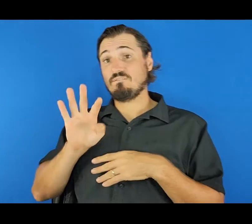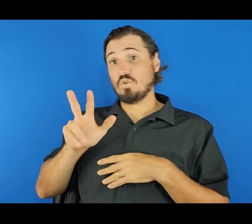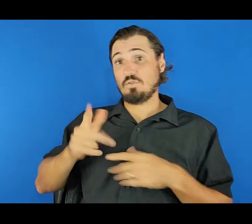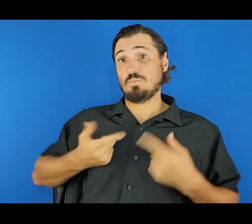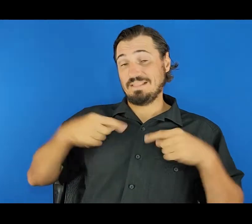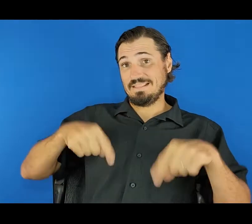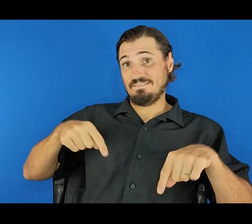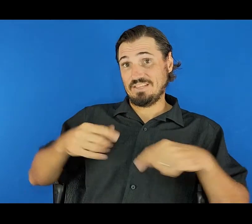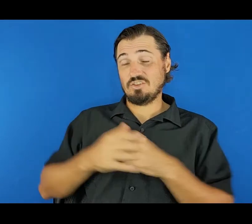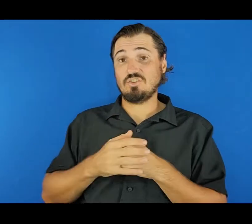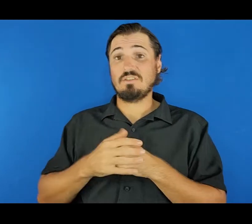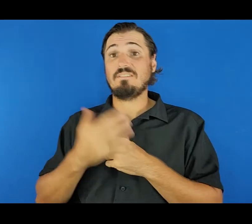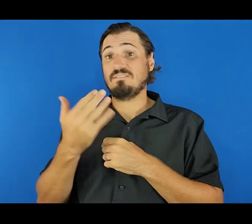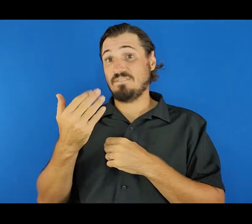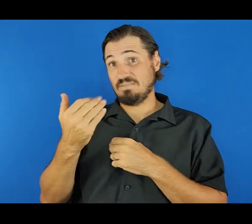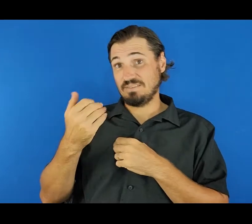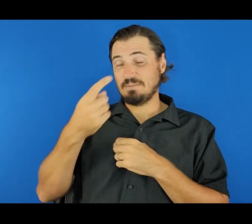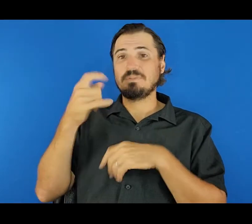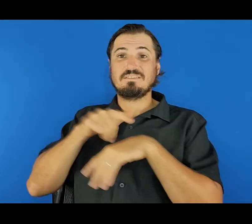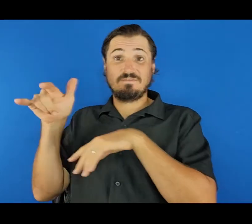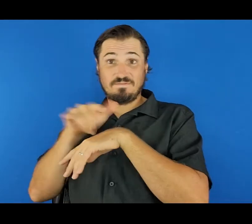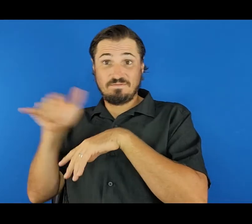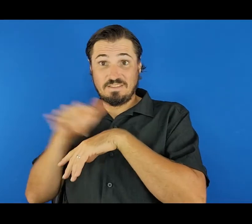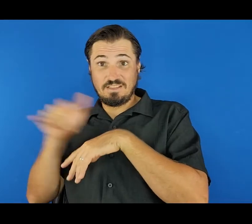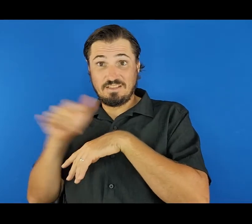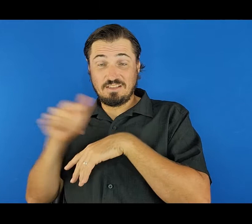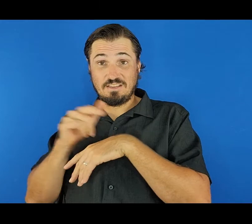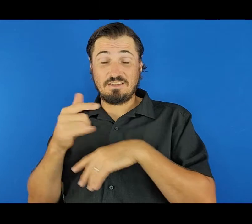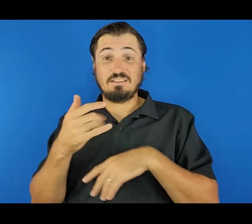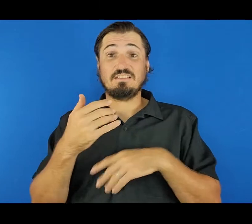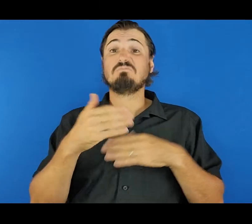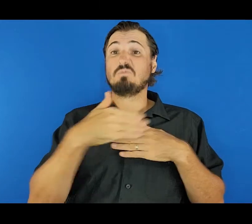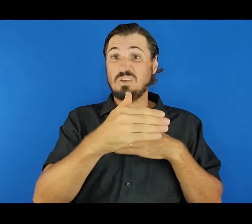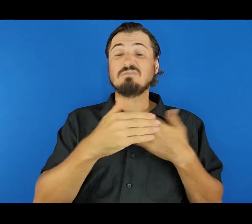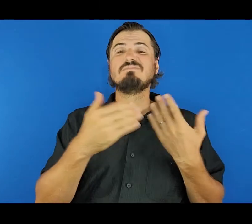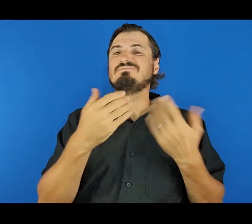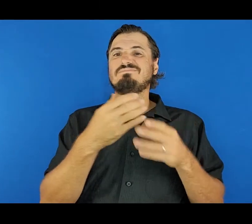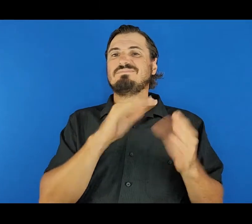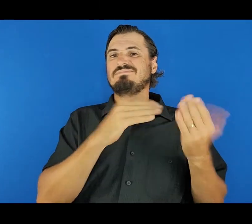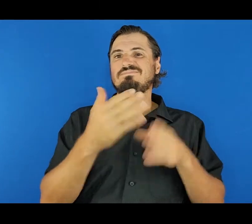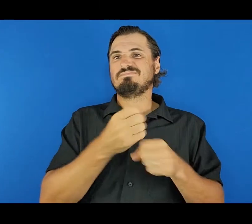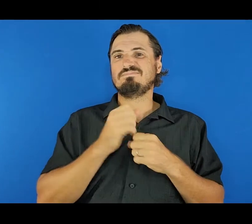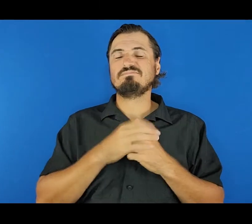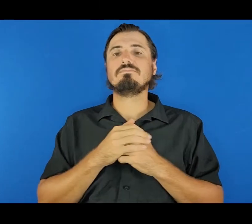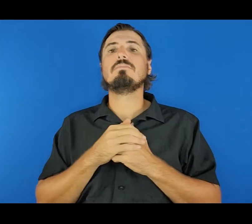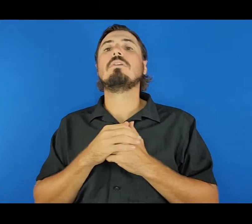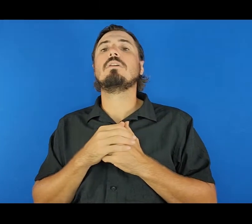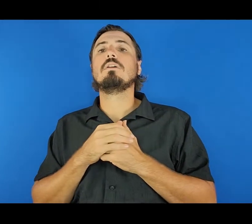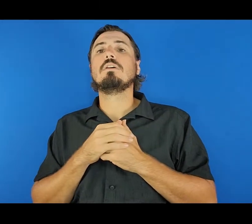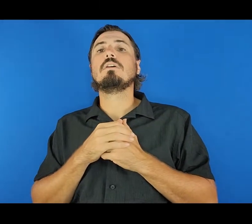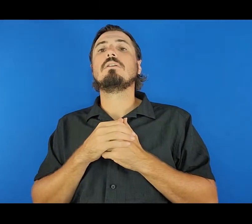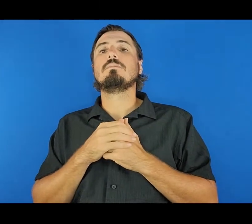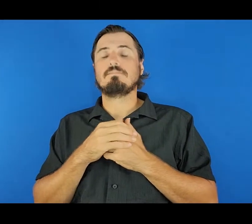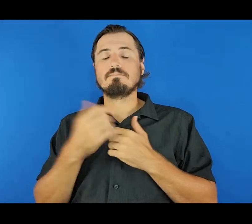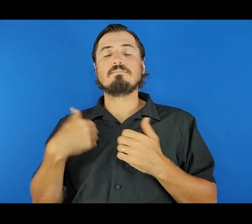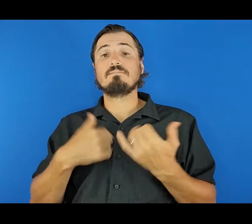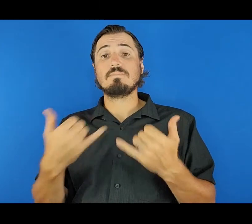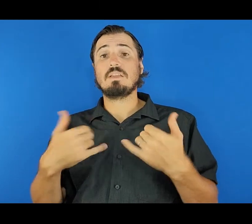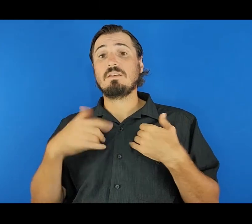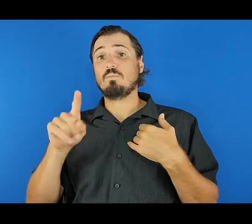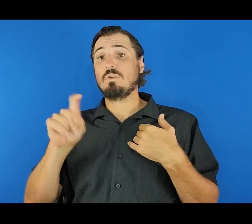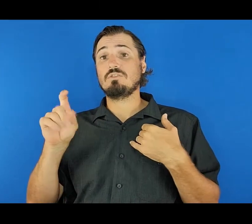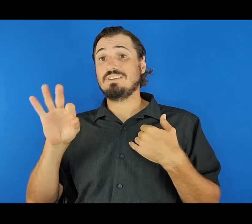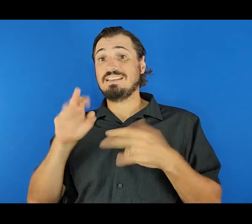include 7 visitors and 43 residents. 15 of the cases are related to travel, and the rest are considered community acquired. We now